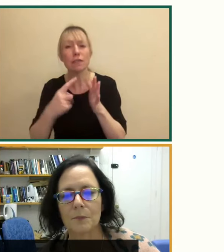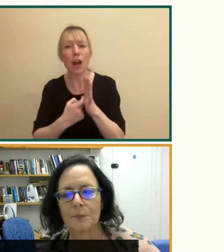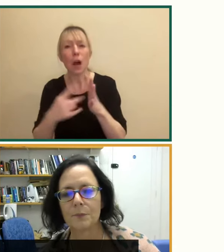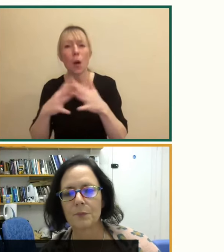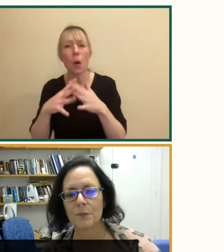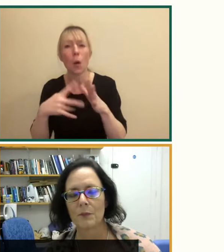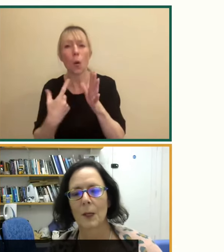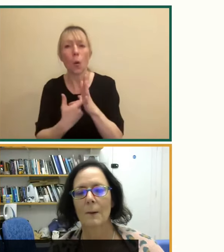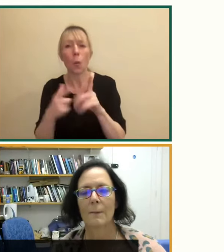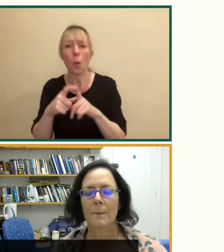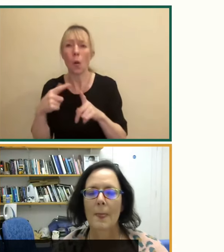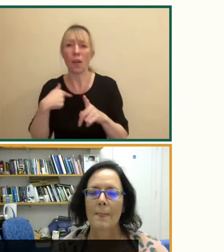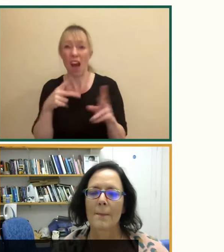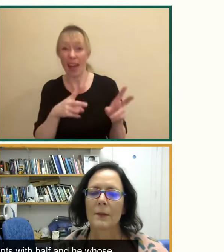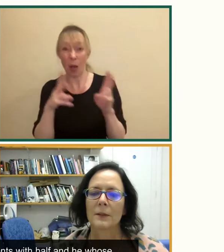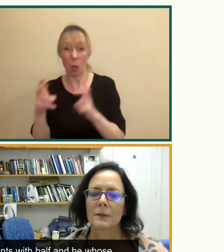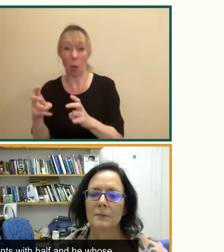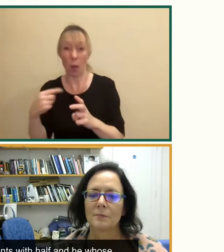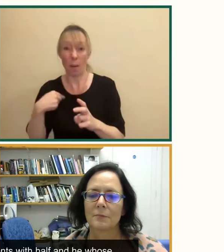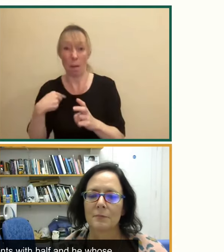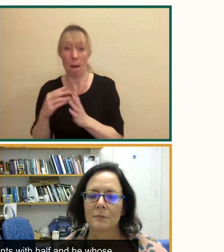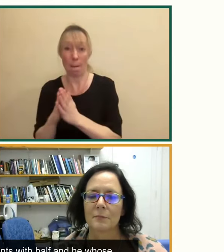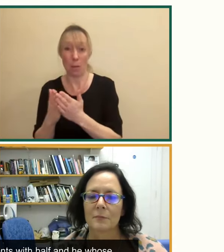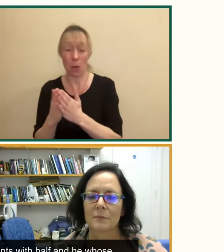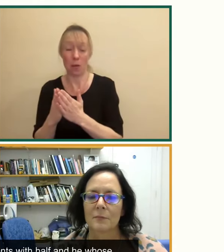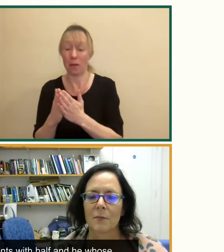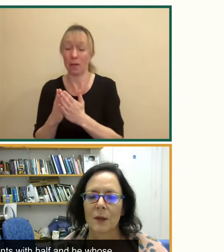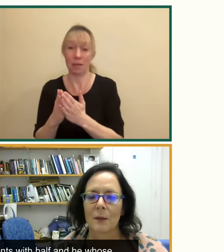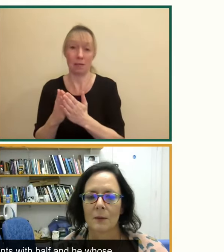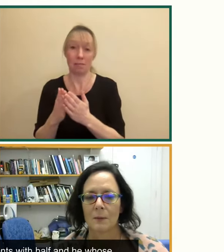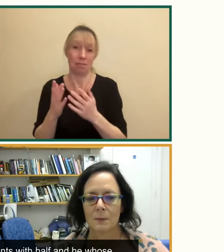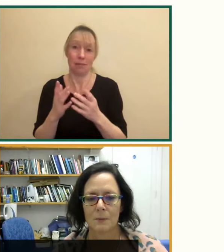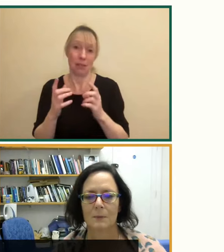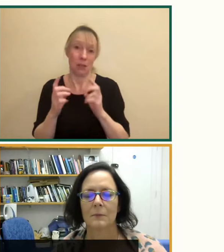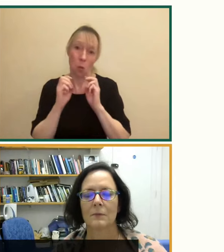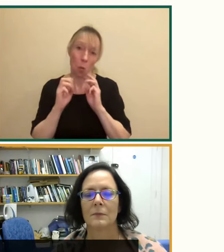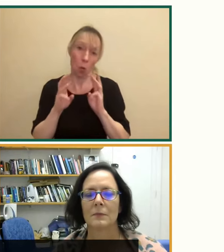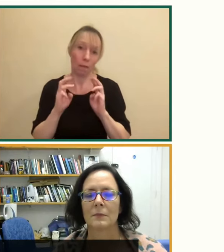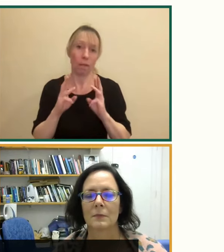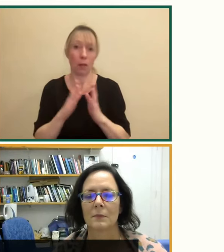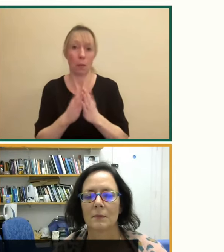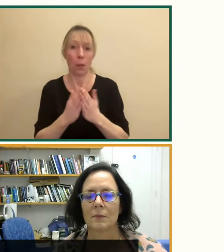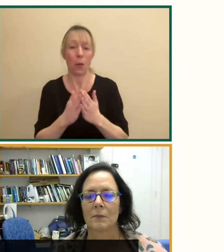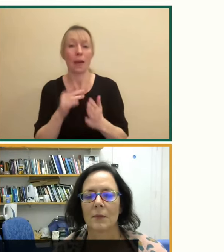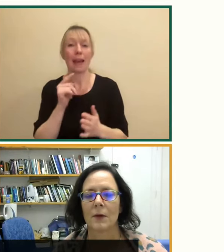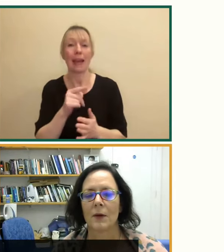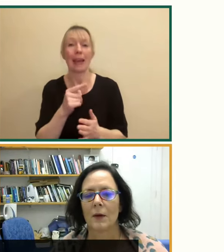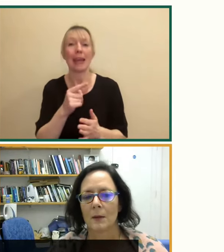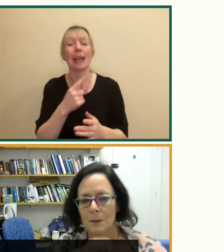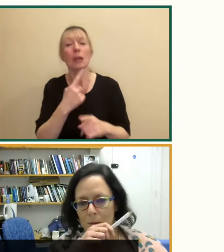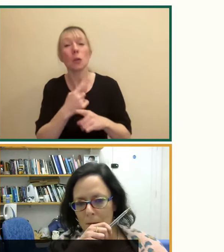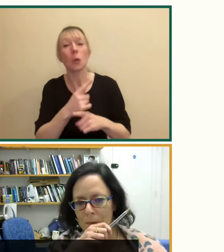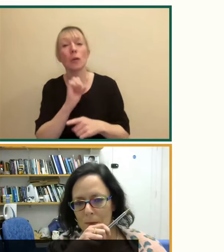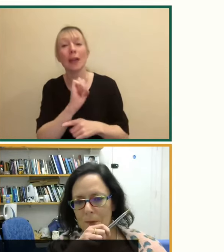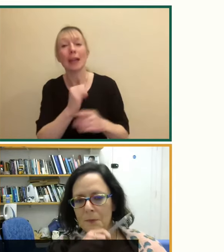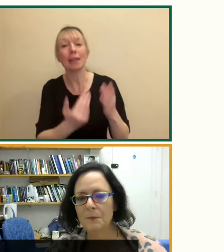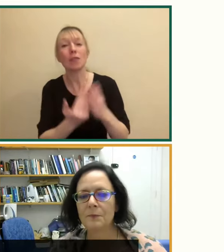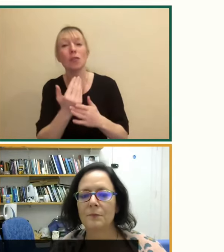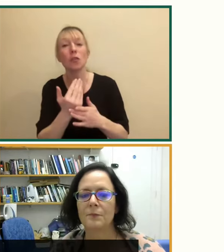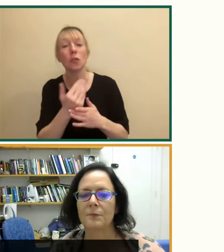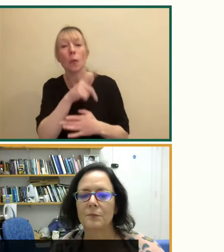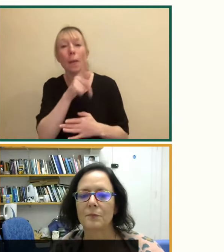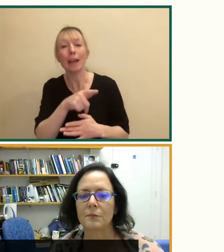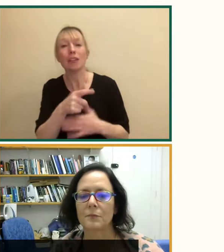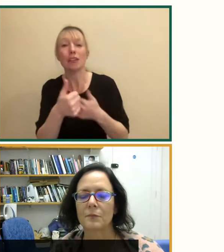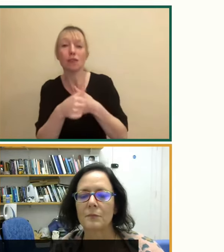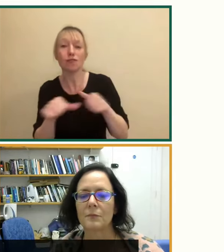approvingly and wonderfully in this little book of recovery, he speaks to his new patients in rehab medicine about this